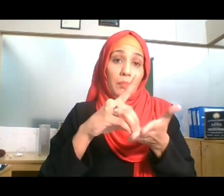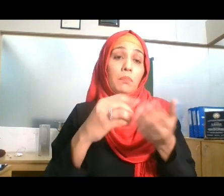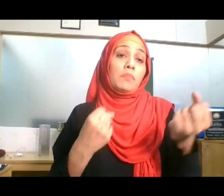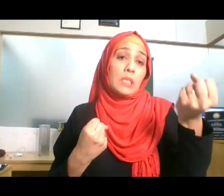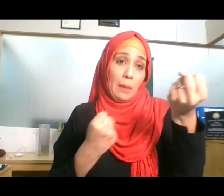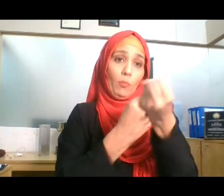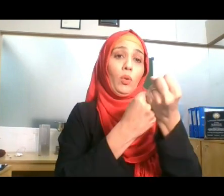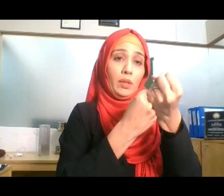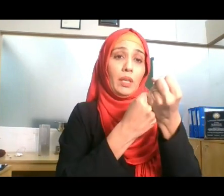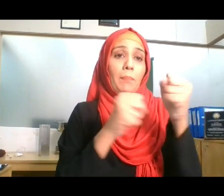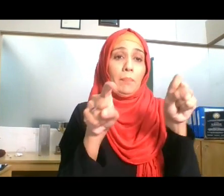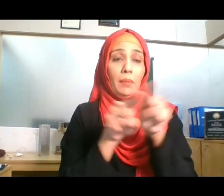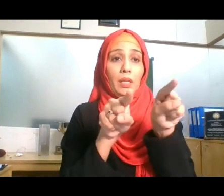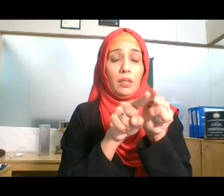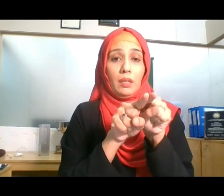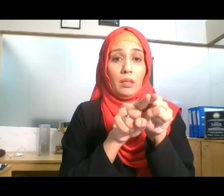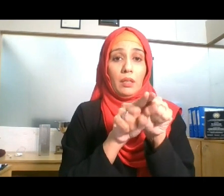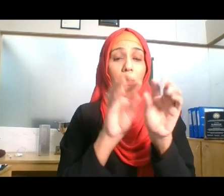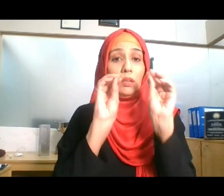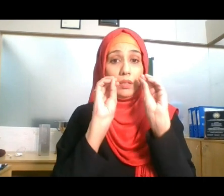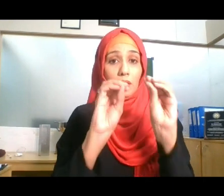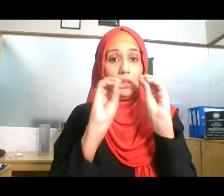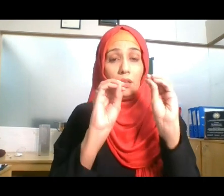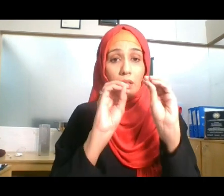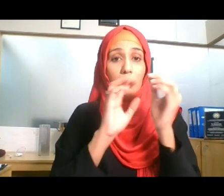supportive in converting some of the